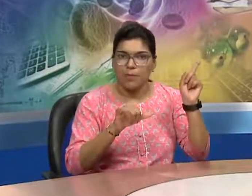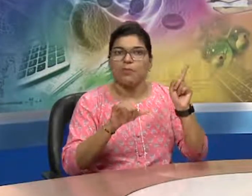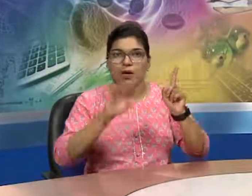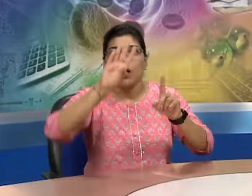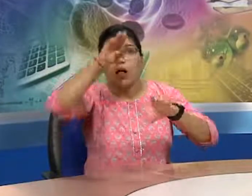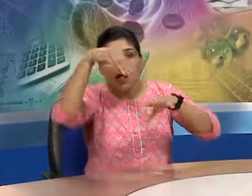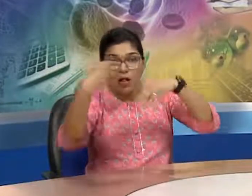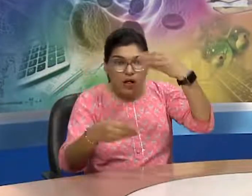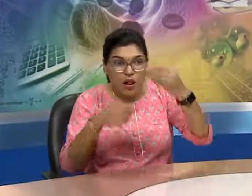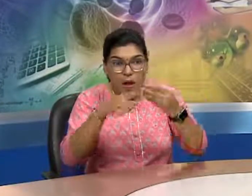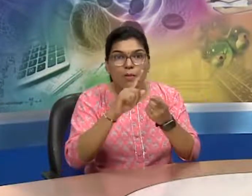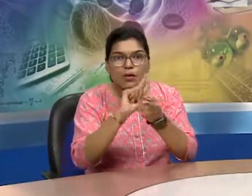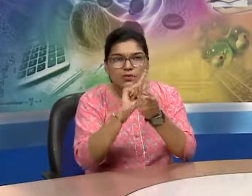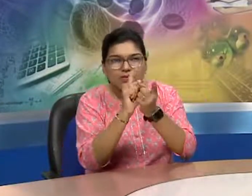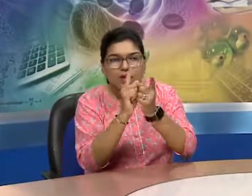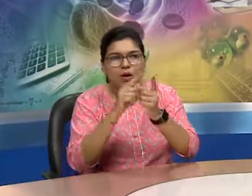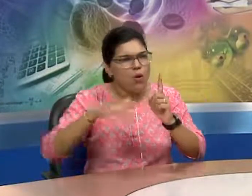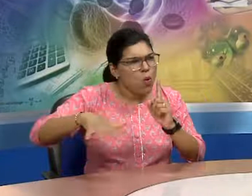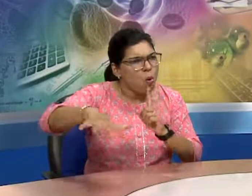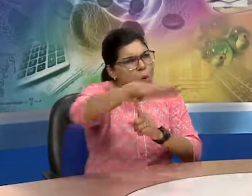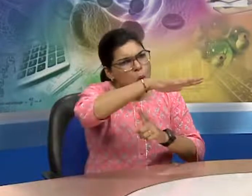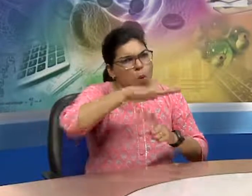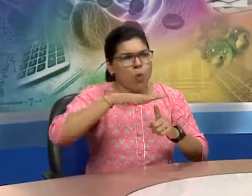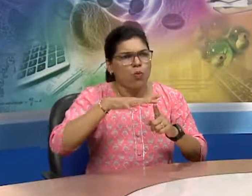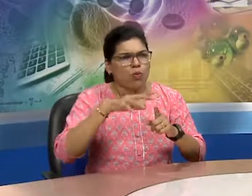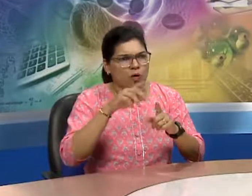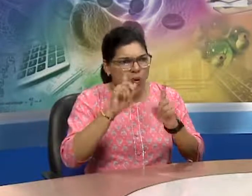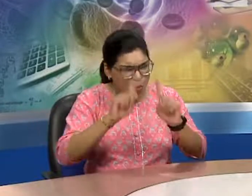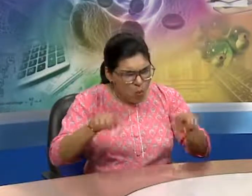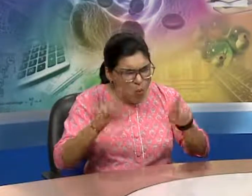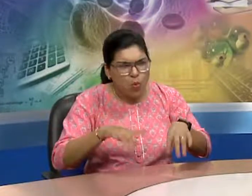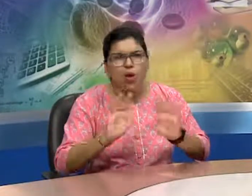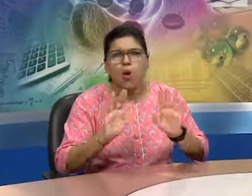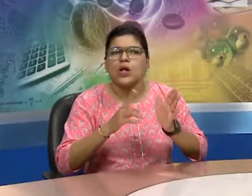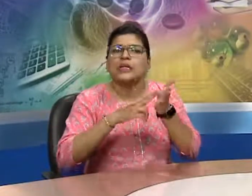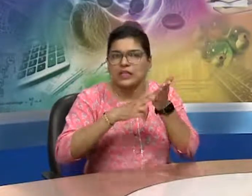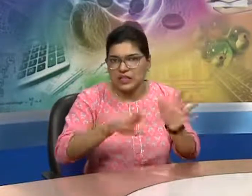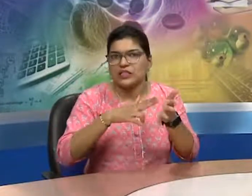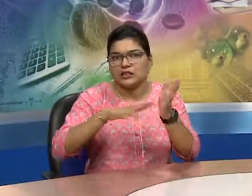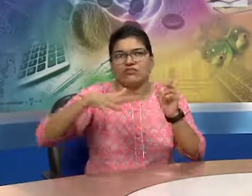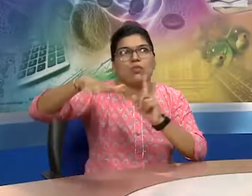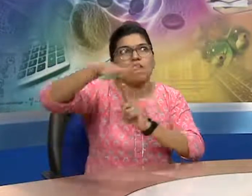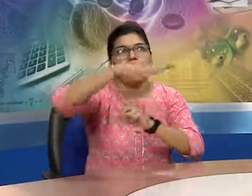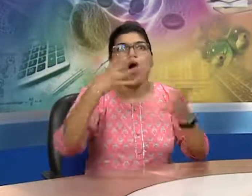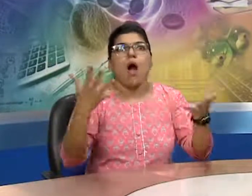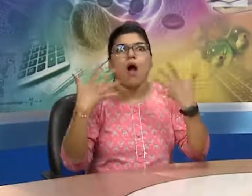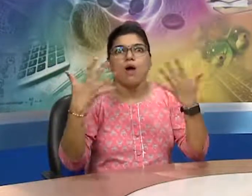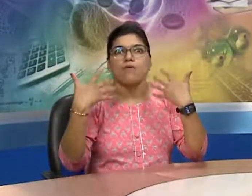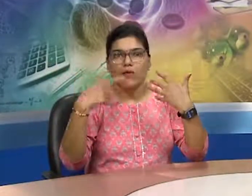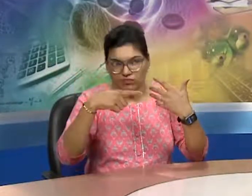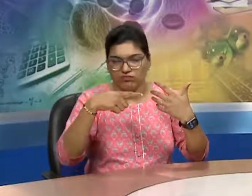See, the deciduous means when weather changes, the leaves of the tree fall down.